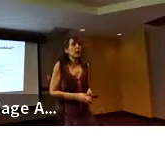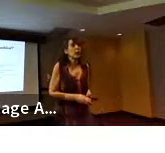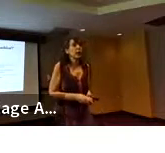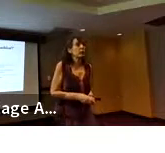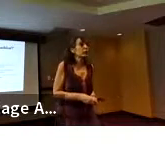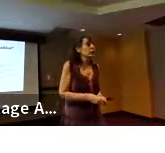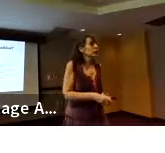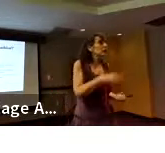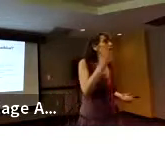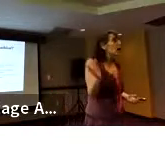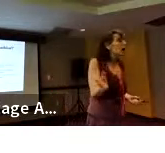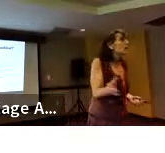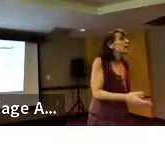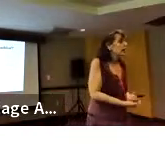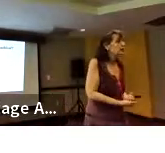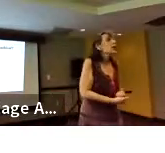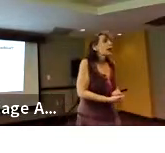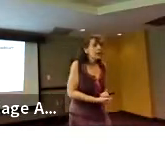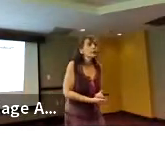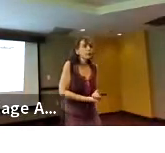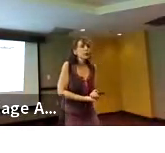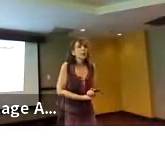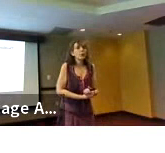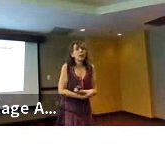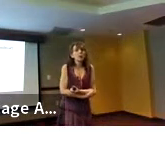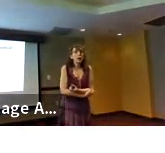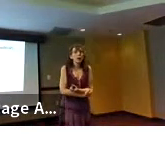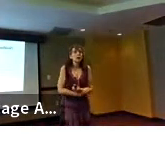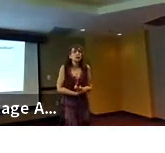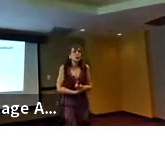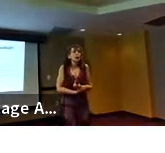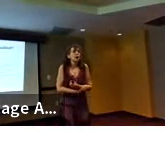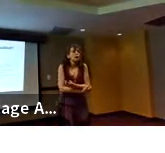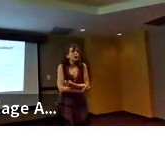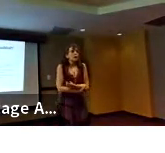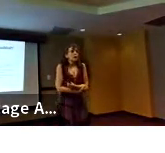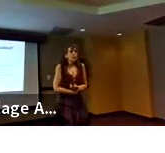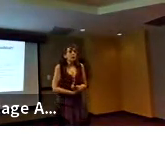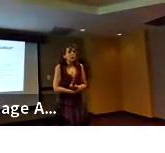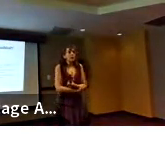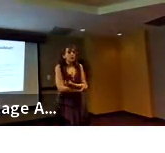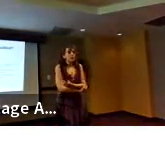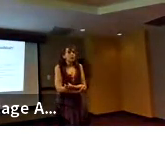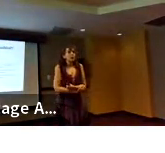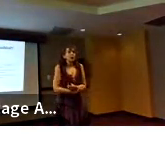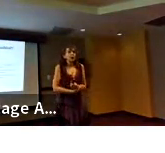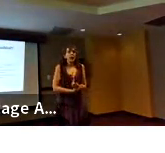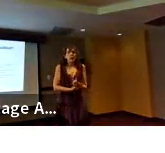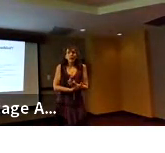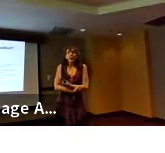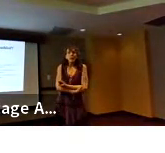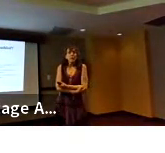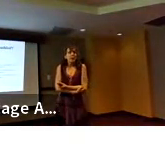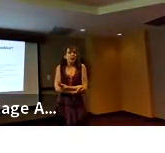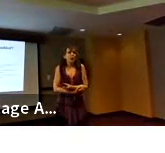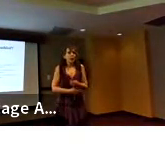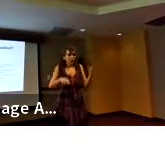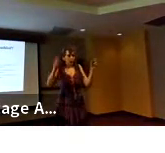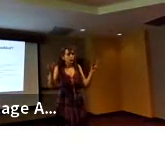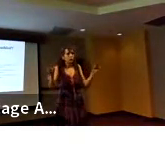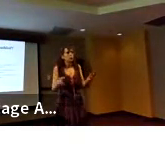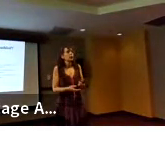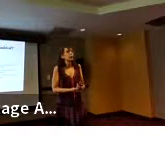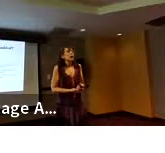know, he comes to CSUN and he's pretty well known around for many, many years. Anyway, I met him